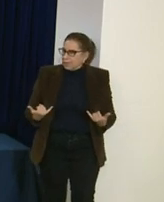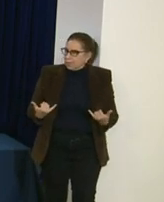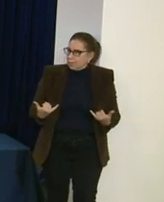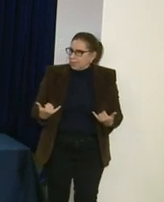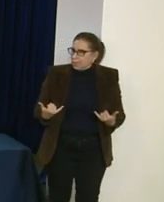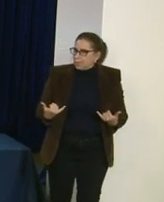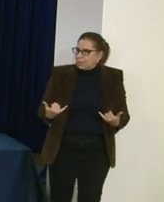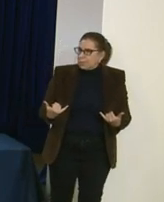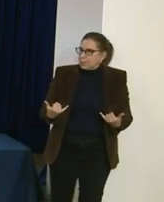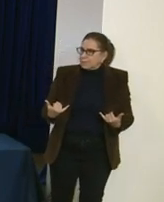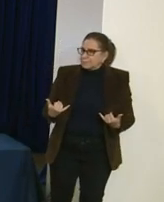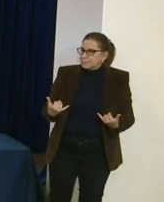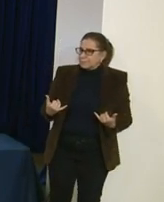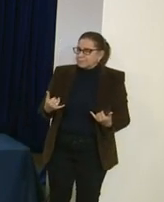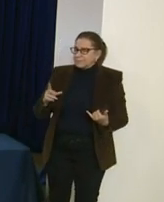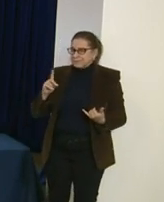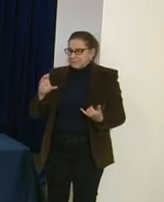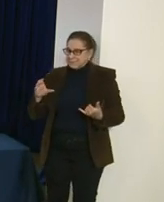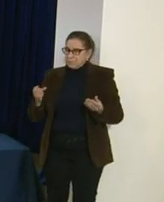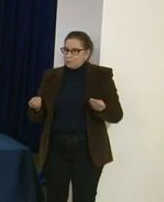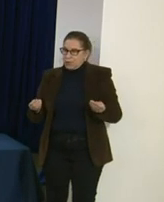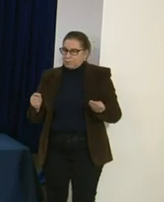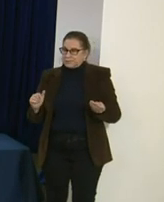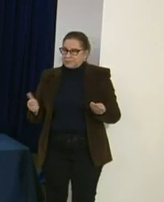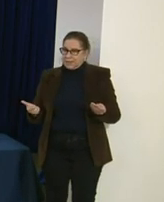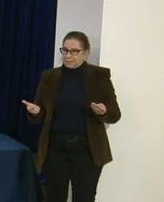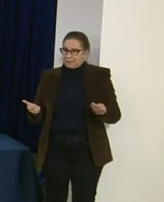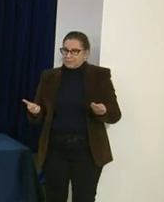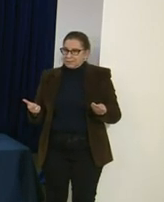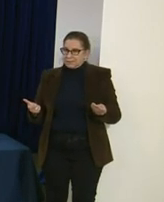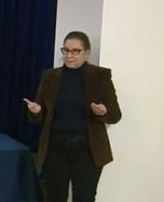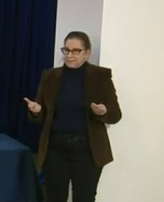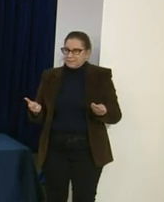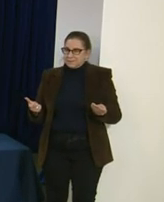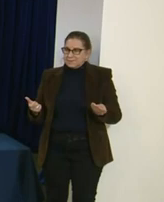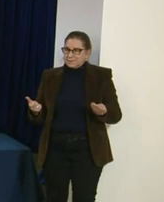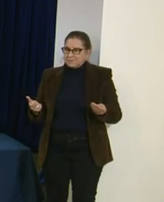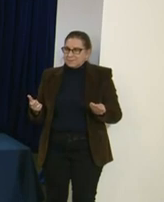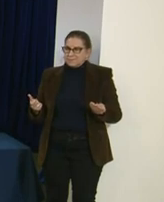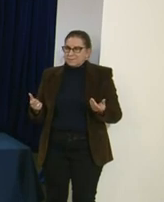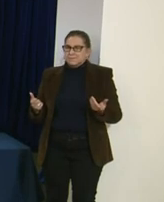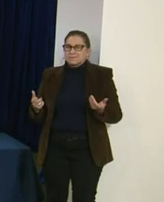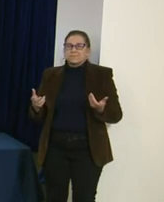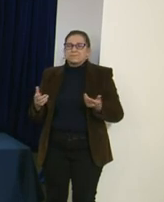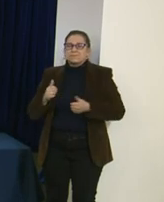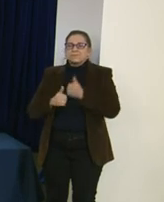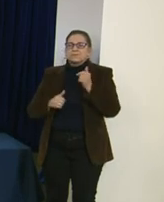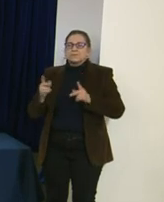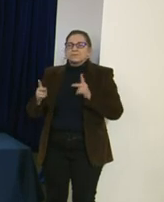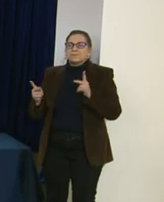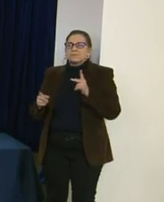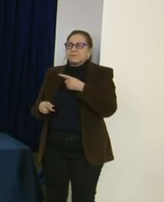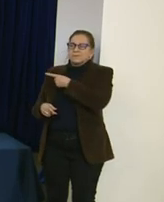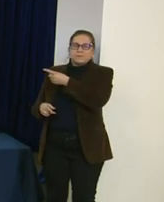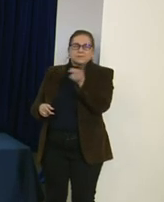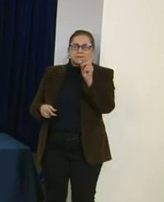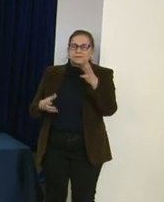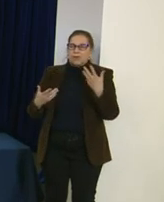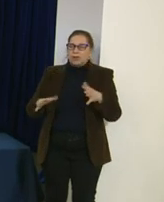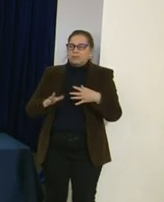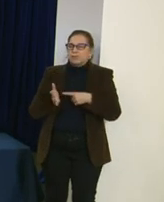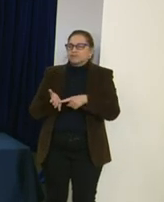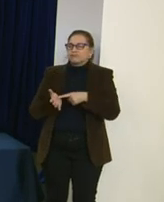most people in our city are paying their property taxes along with their mortgage payments, and they're